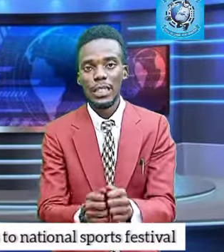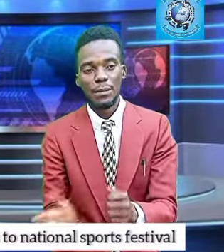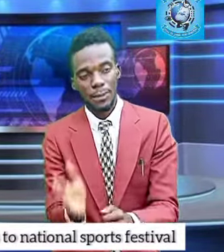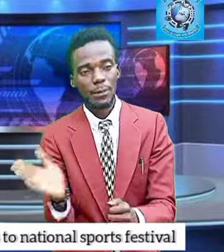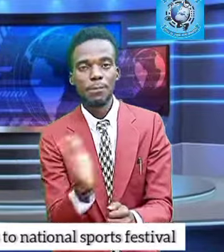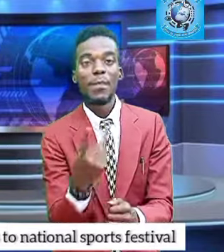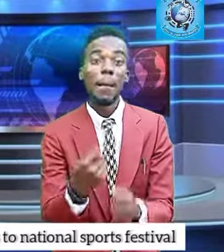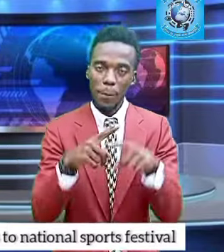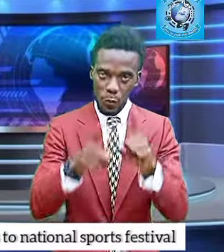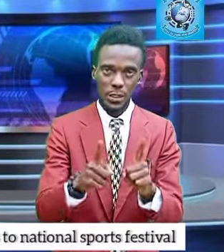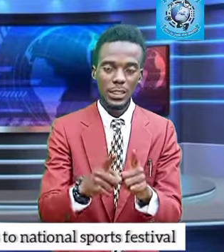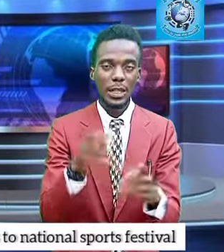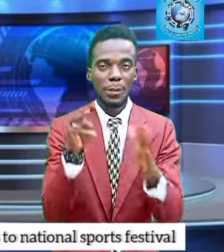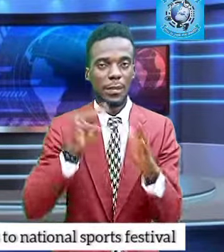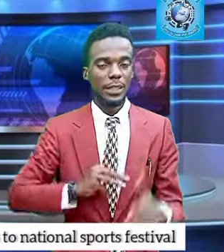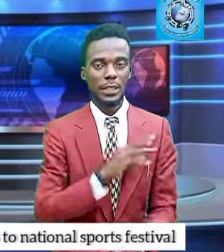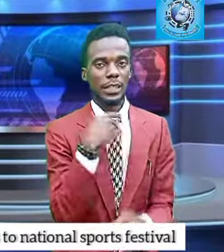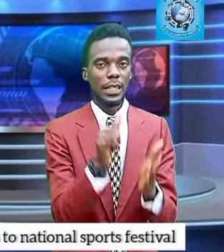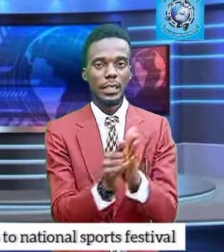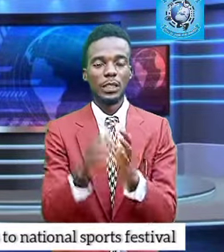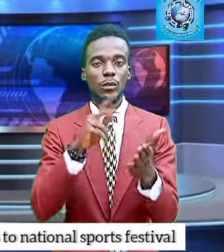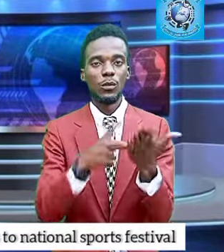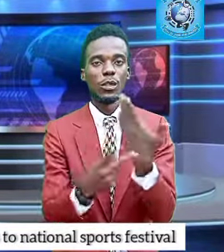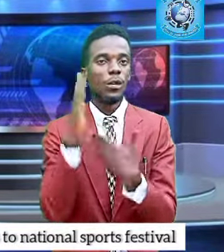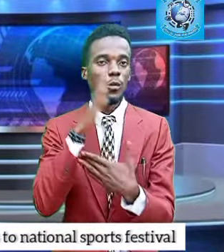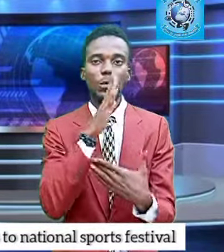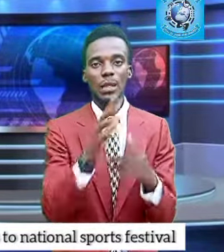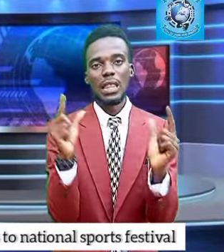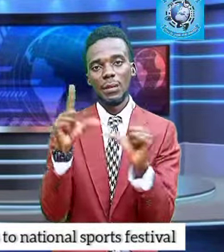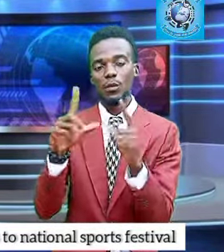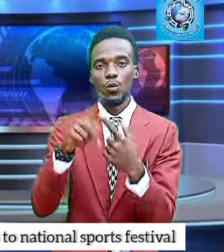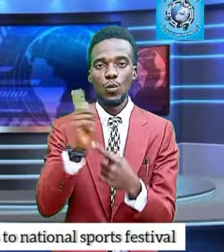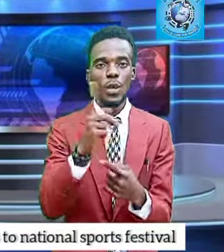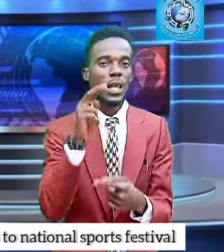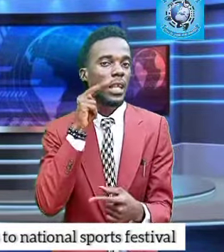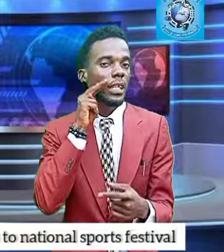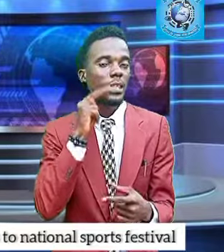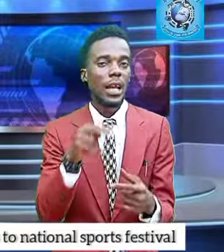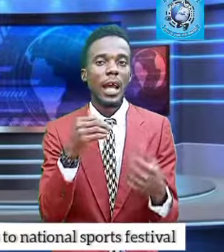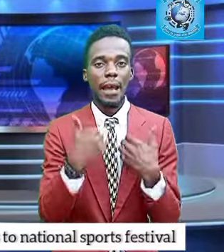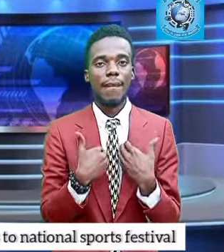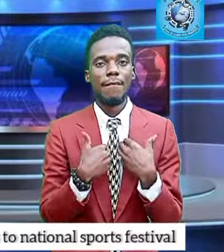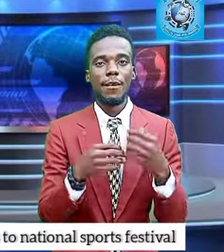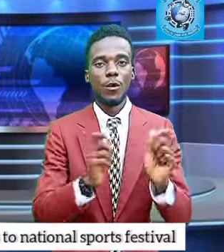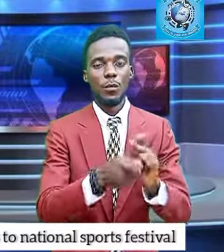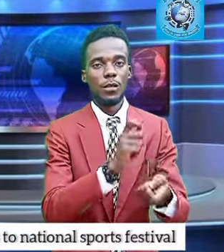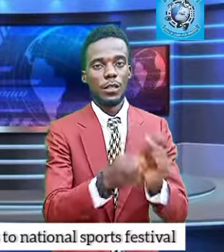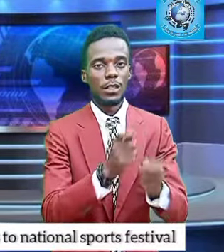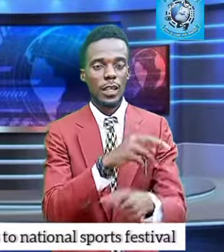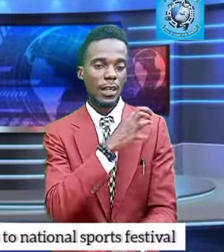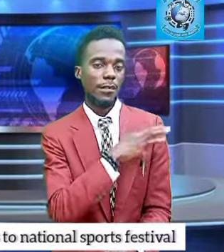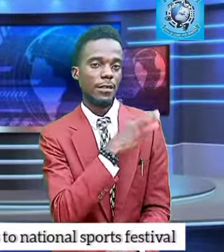their events be limited to where Nigerian has competitive advantages. This decision was taken in the